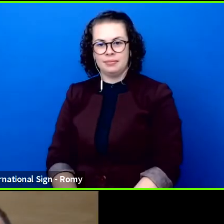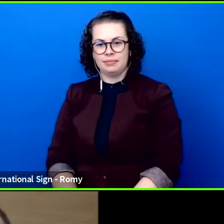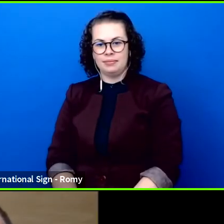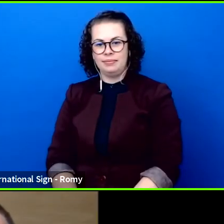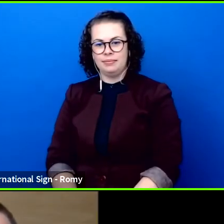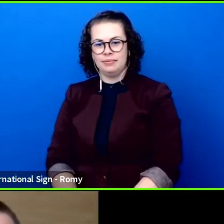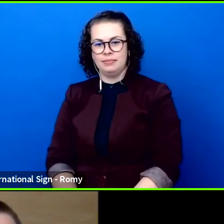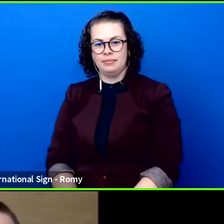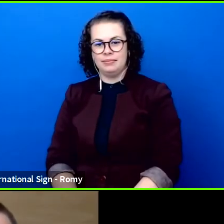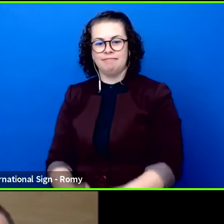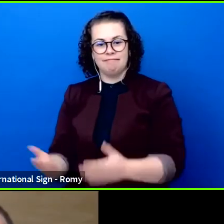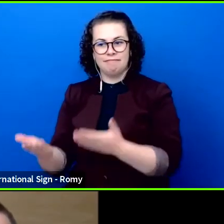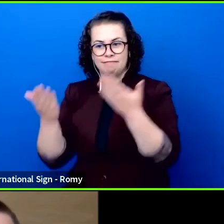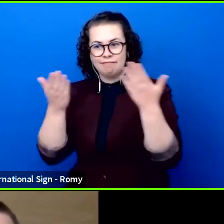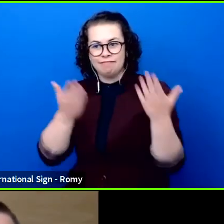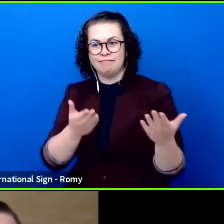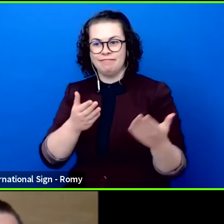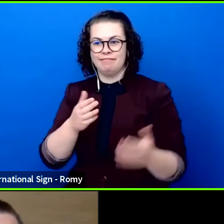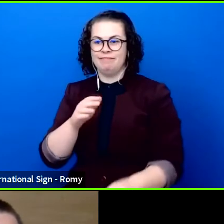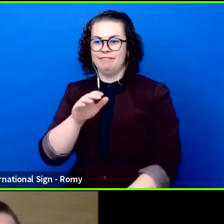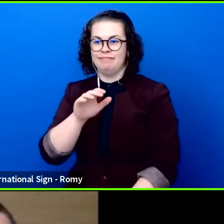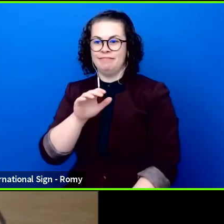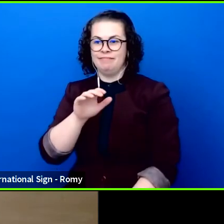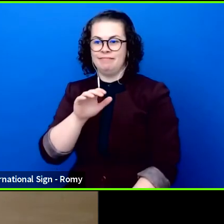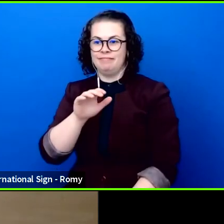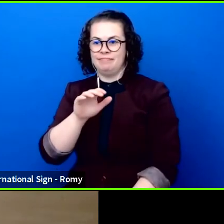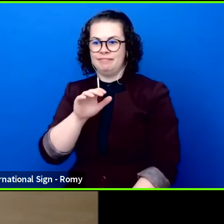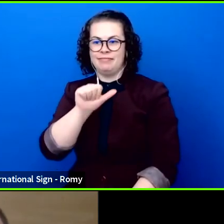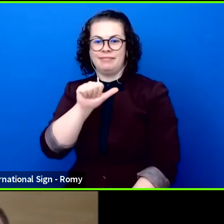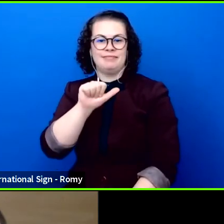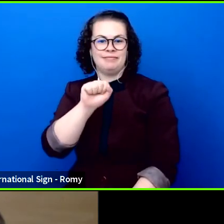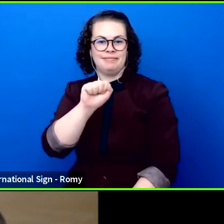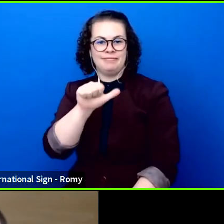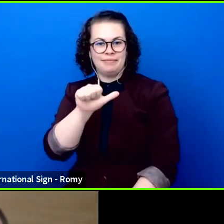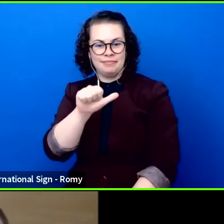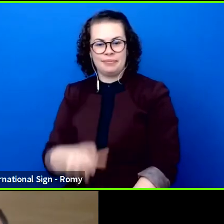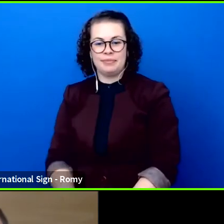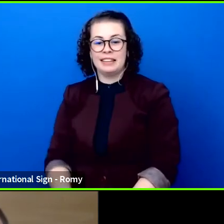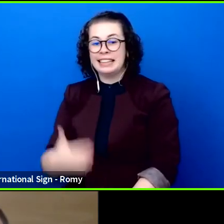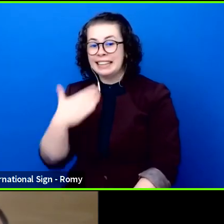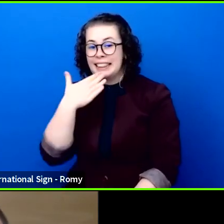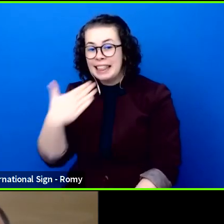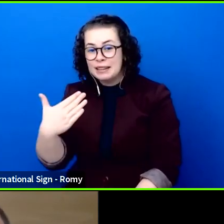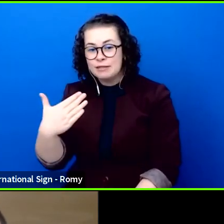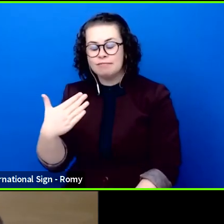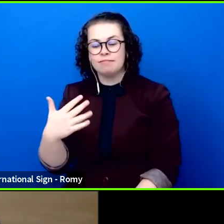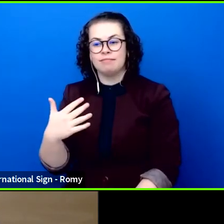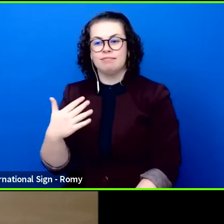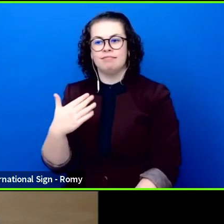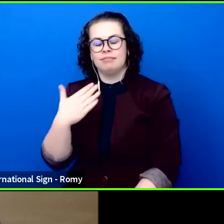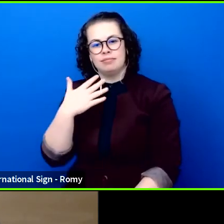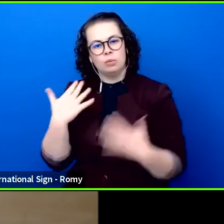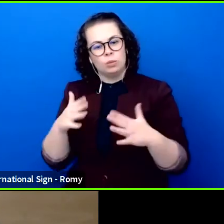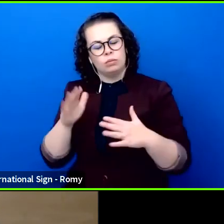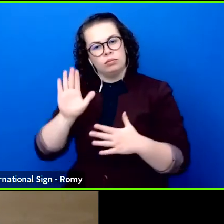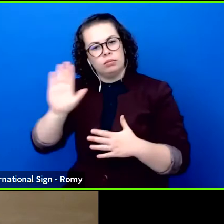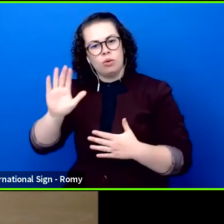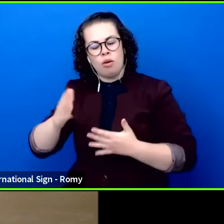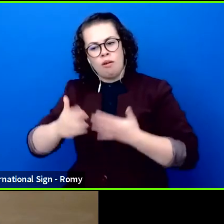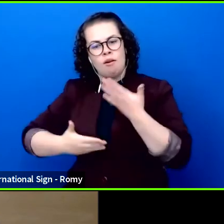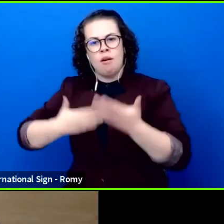To you, Arsene. Thank you, Goran. Thank you for those strong words.